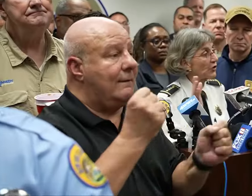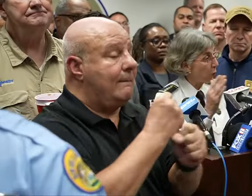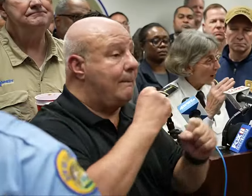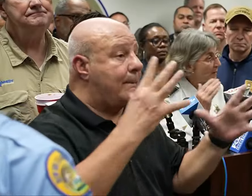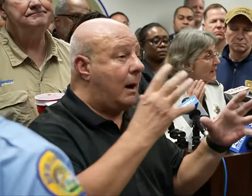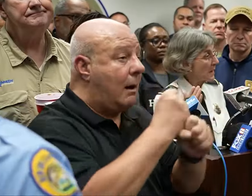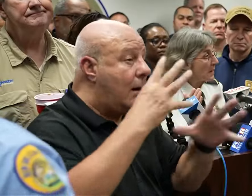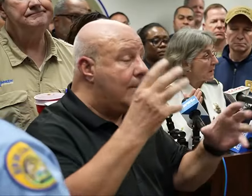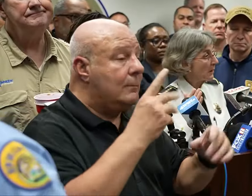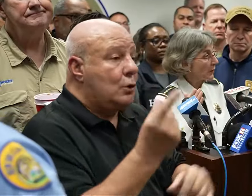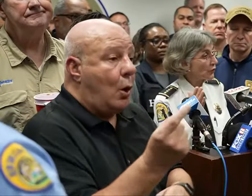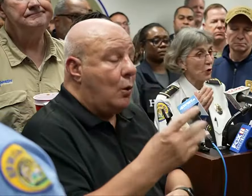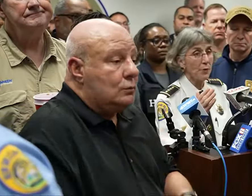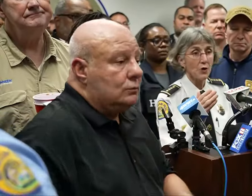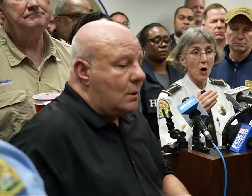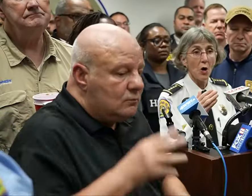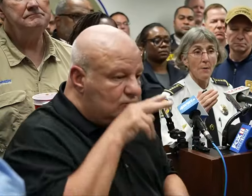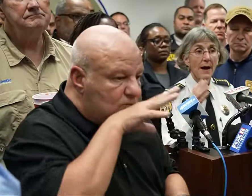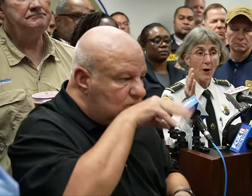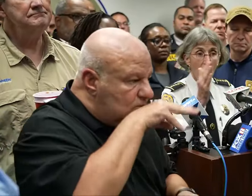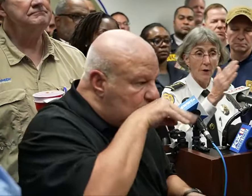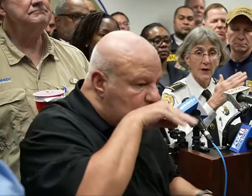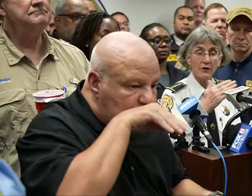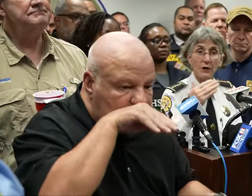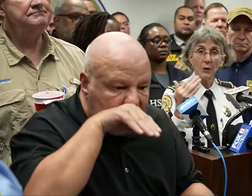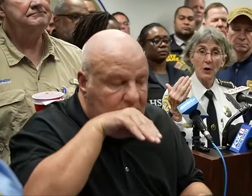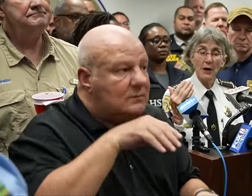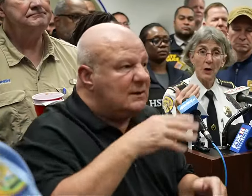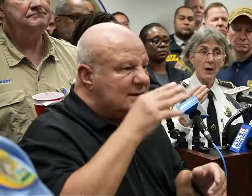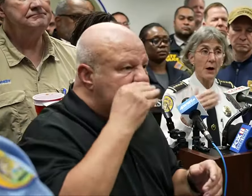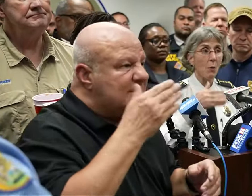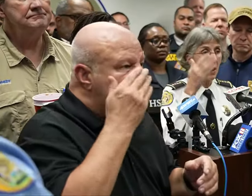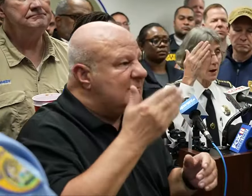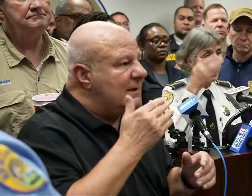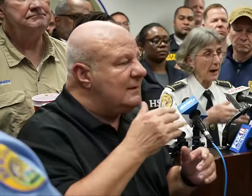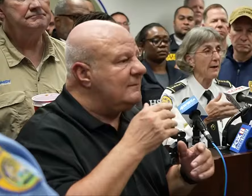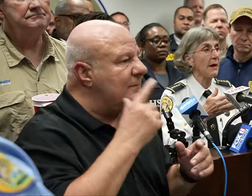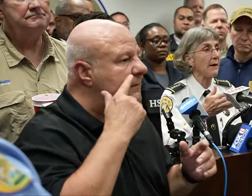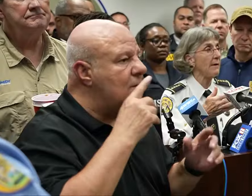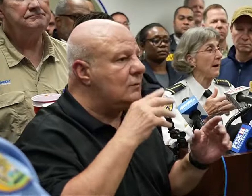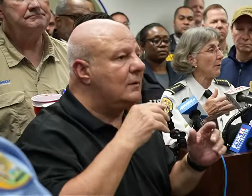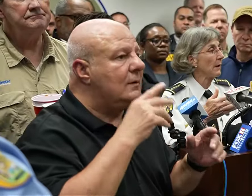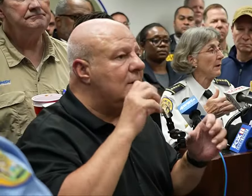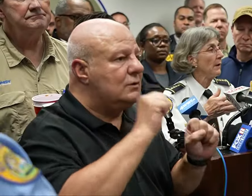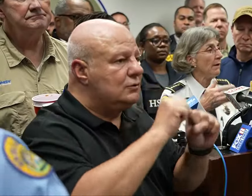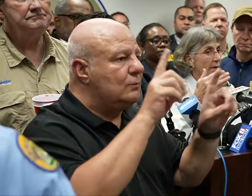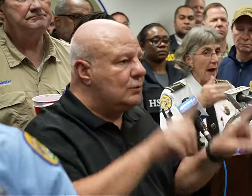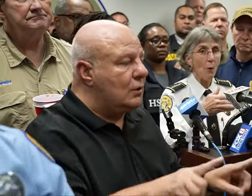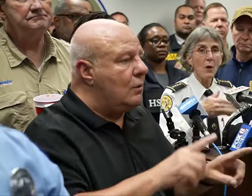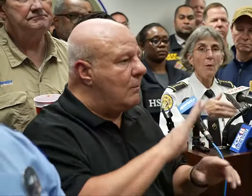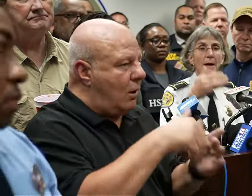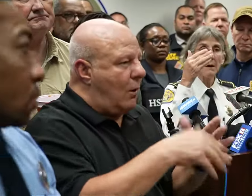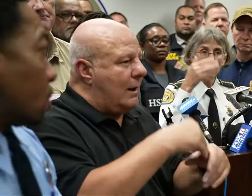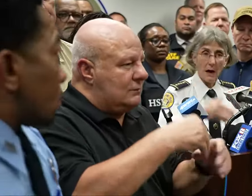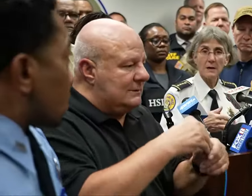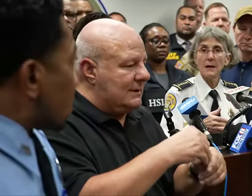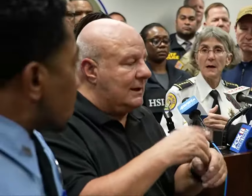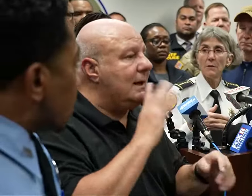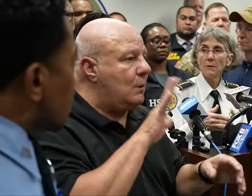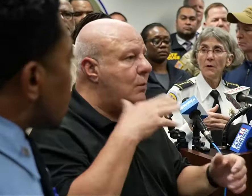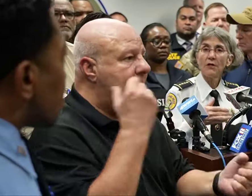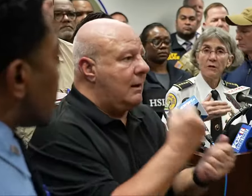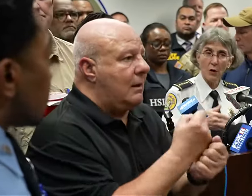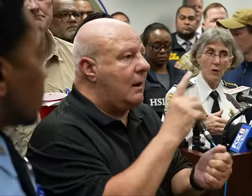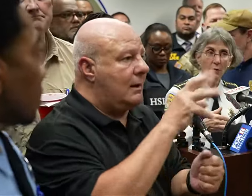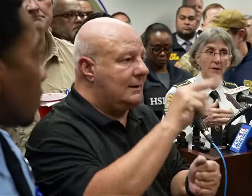there sweeping the Superdome and all the exterior area, and we're locking that down. That will be locked